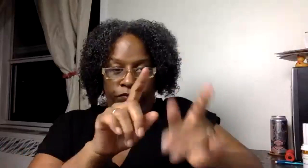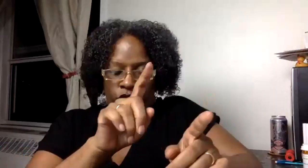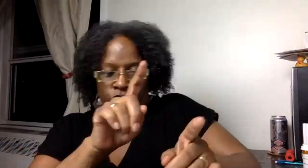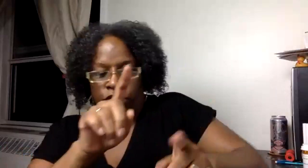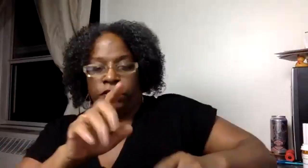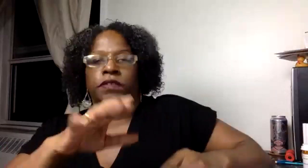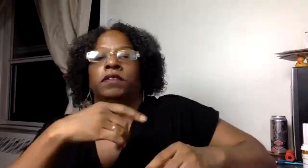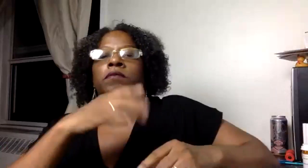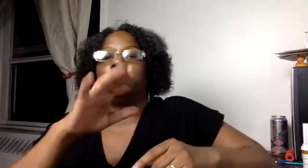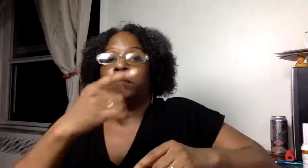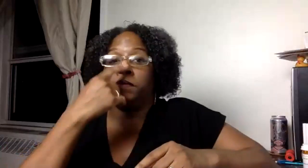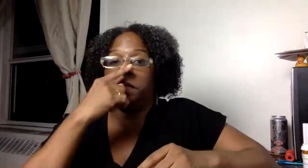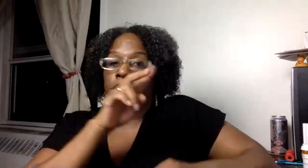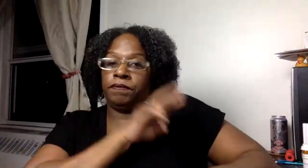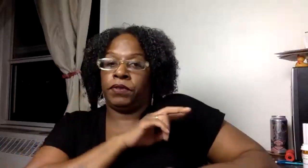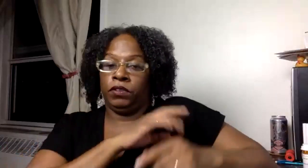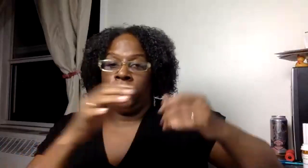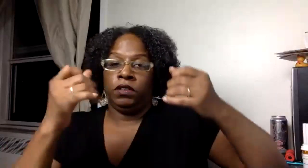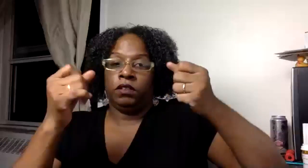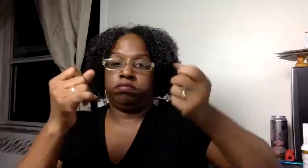Okay, I'm gonna repeat exactly what Vanessa just said.